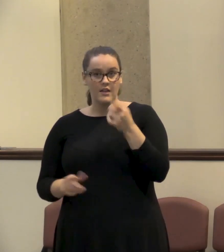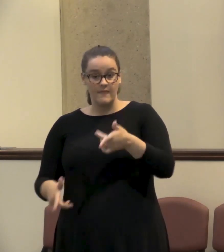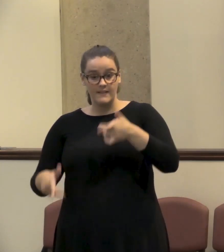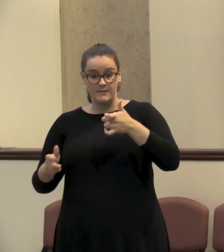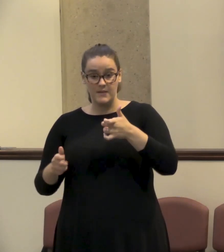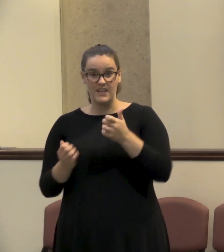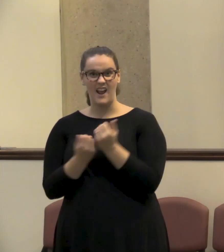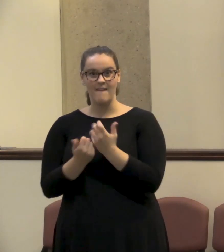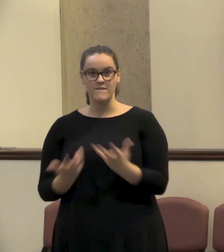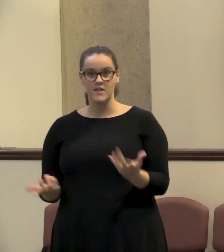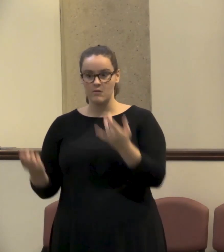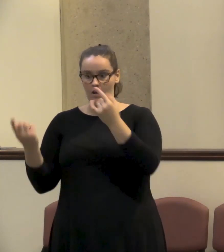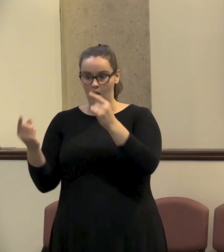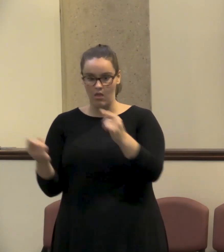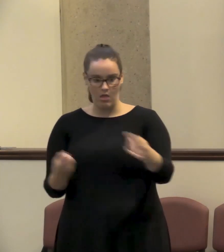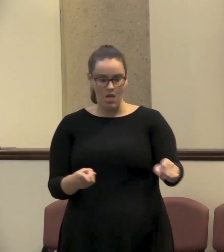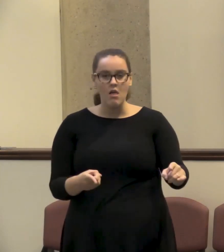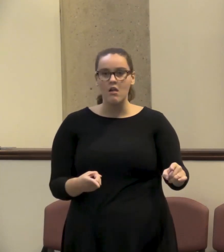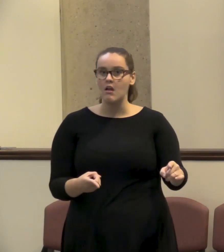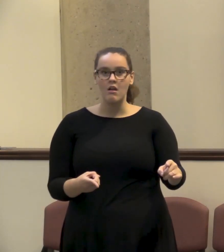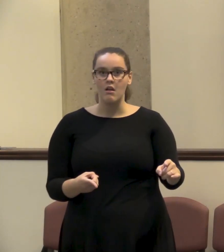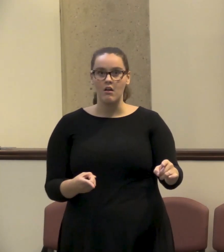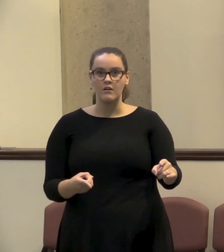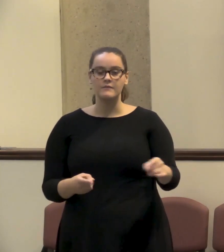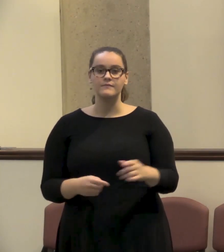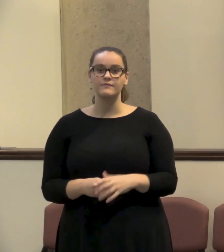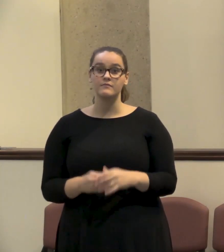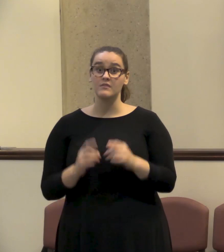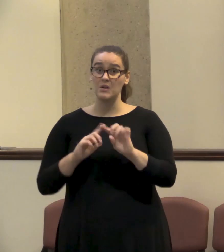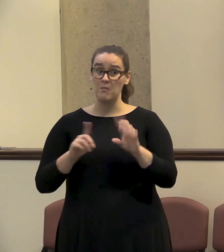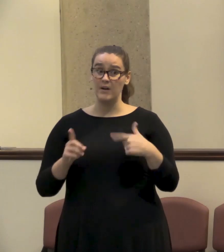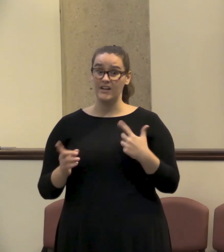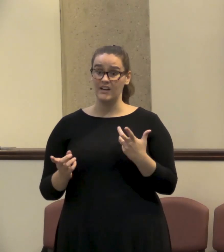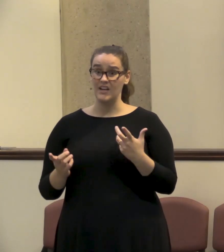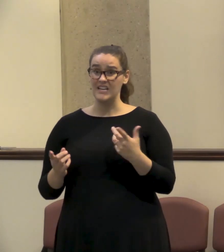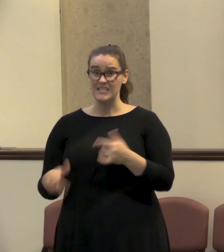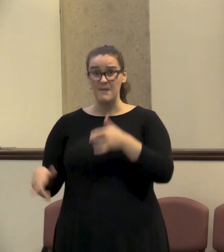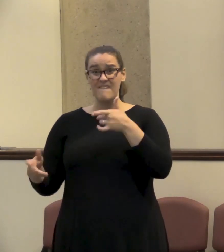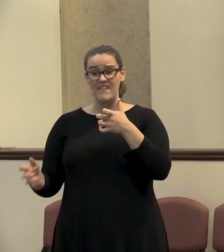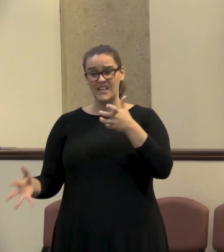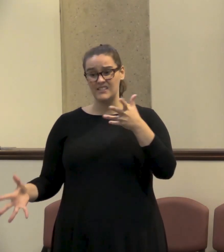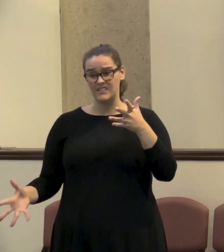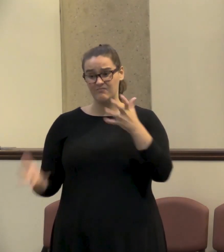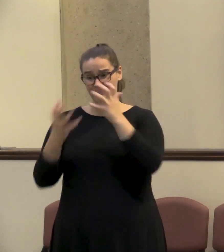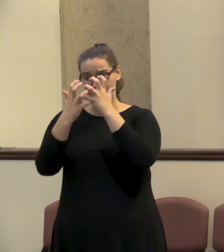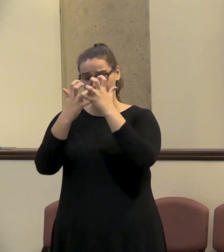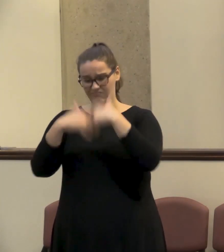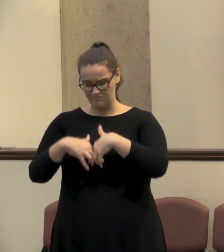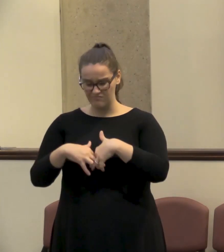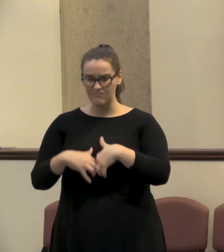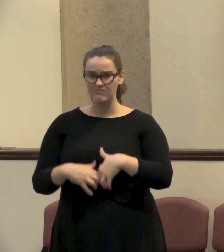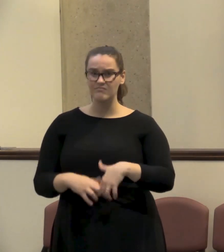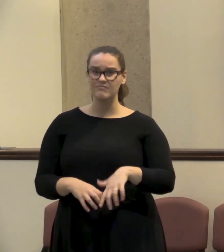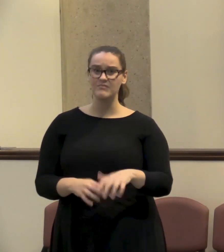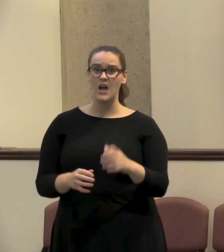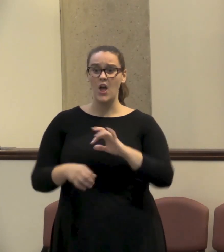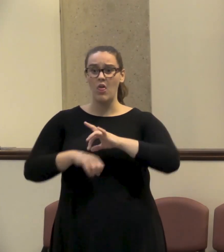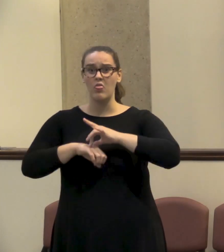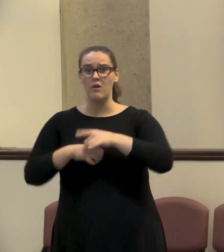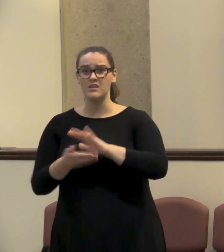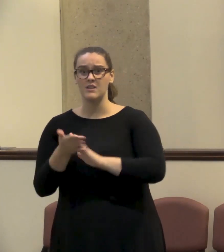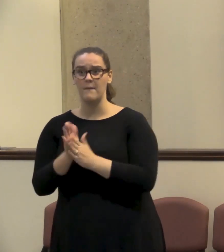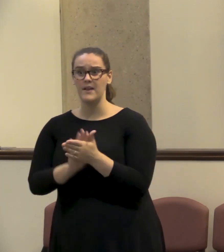would devolve in the world. And things have devolved faster than they thought. Things are heating up